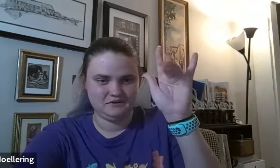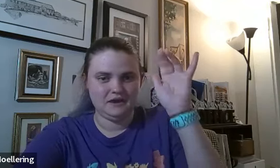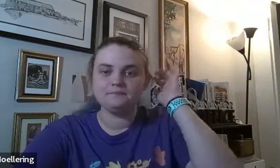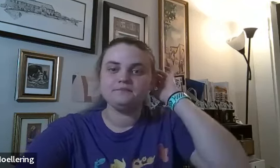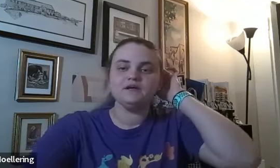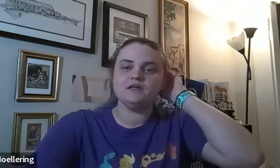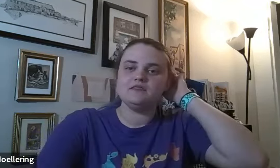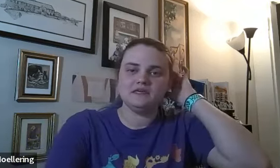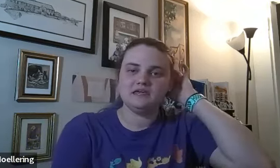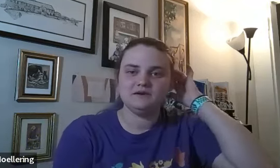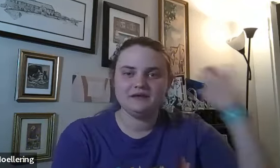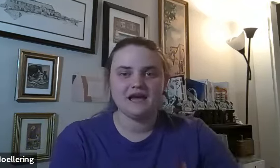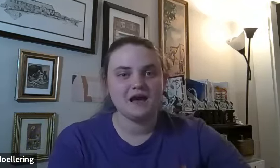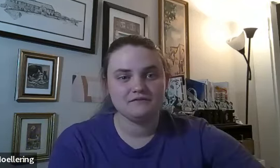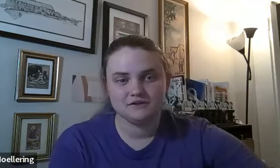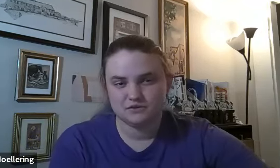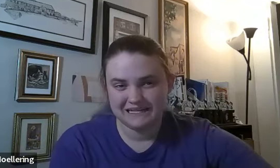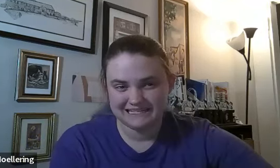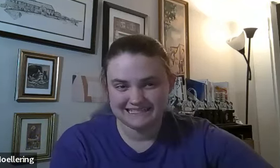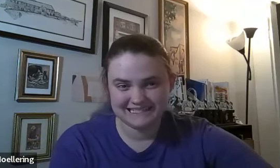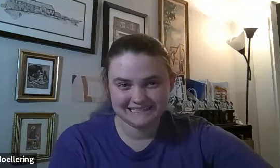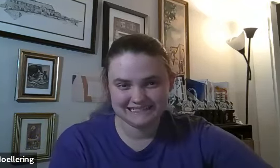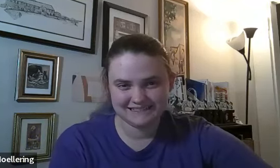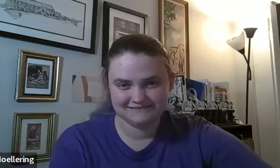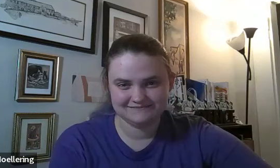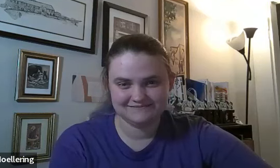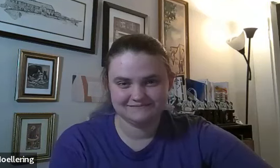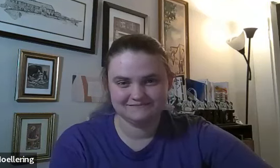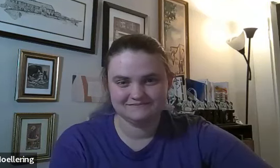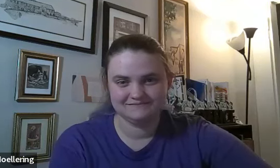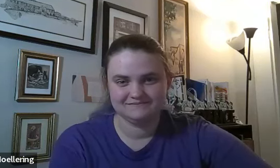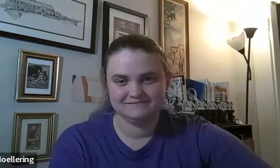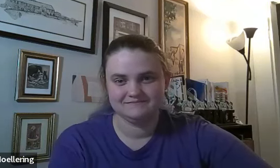Okay. Then we have 26.